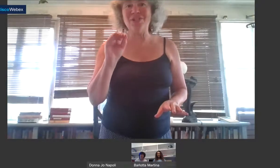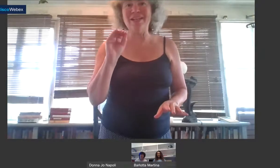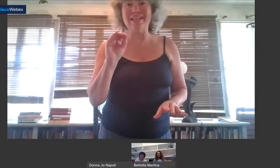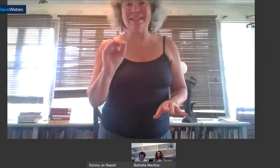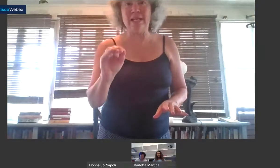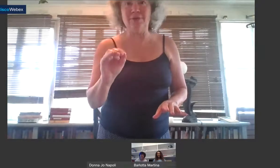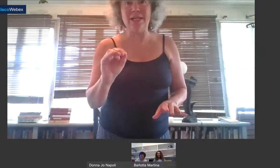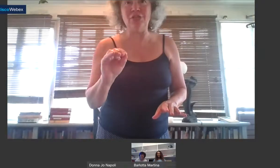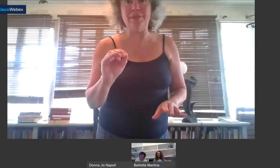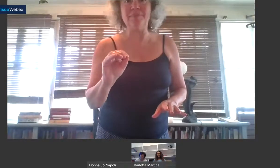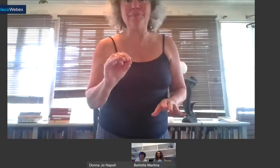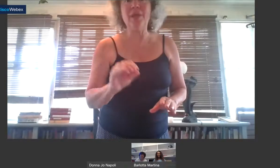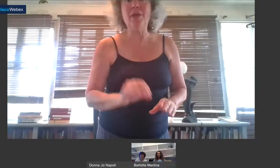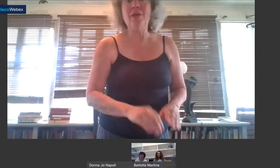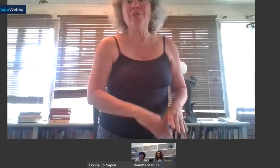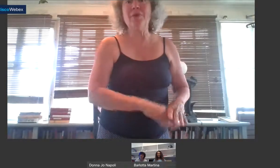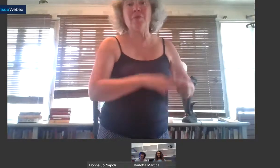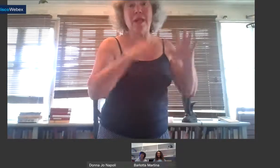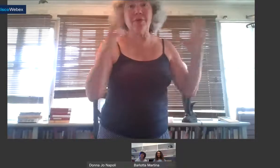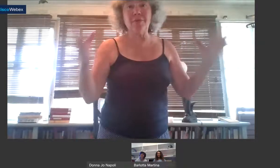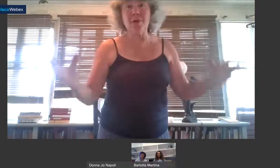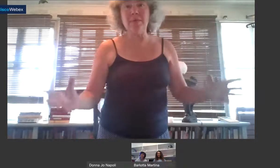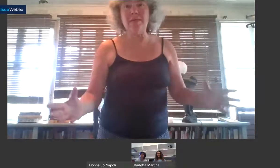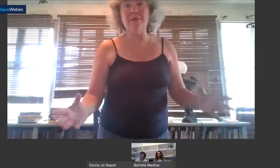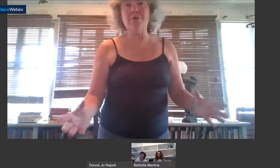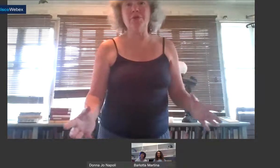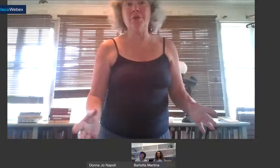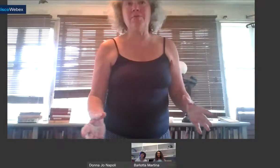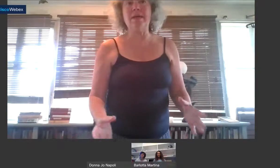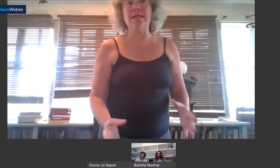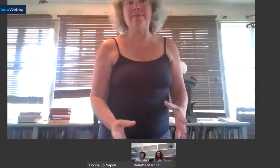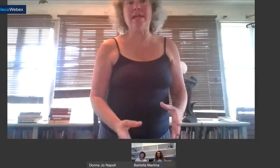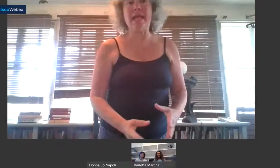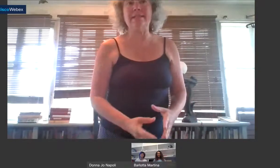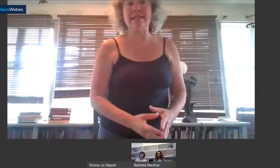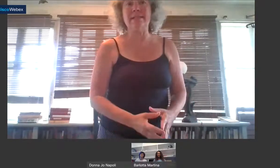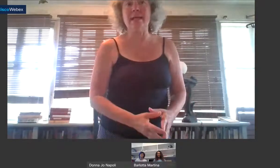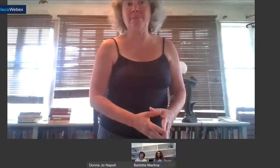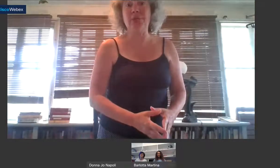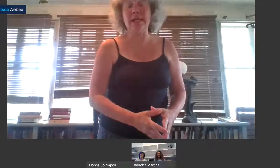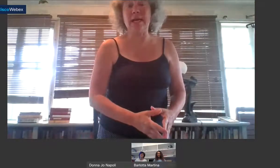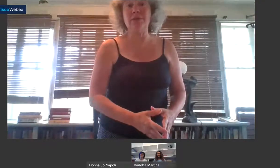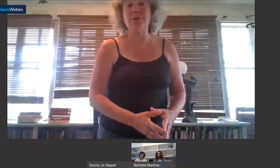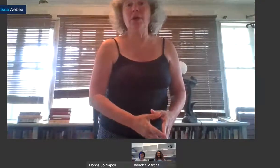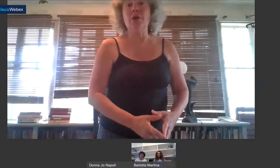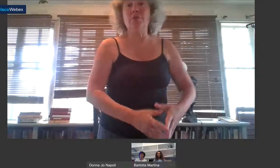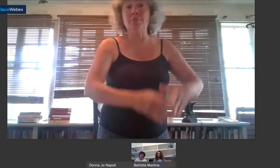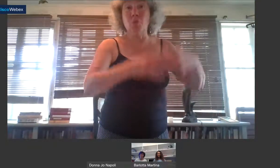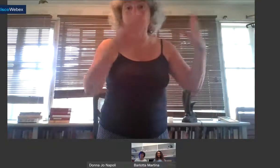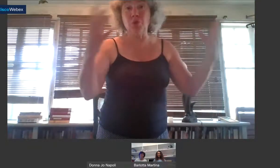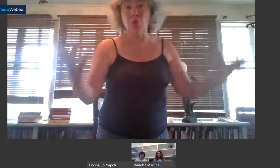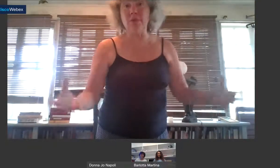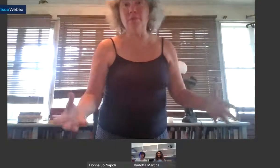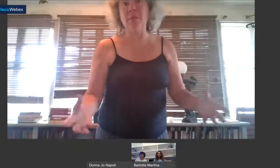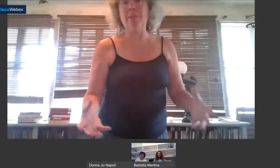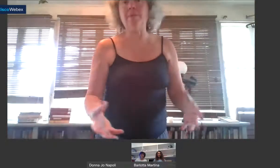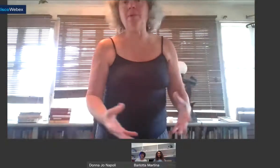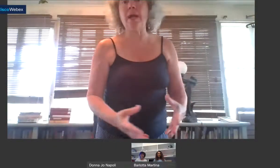rotational acceleration. The greater the moment of inertia around a given axis an object has, the more torque that will be required